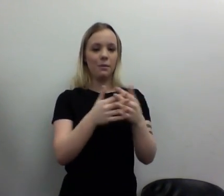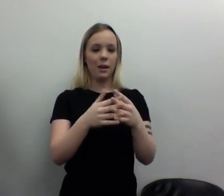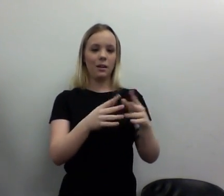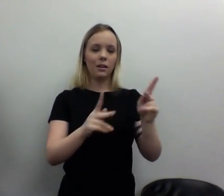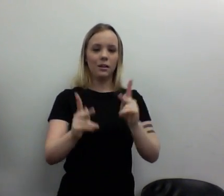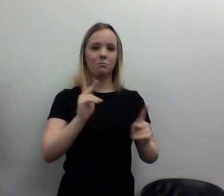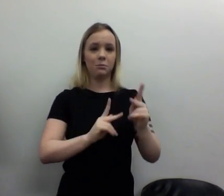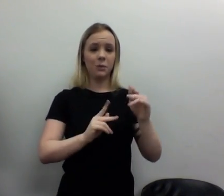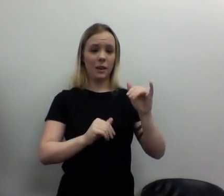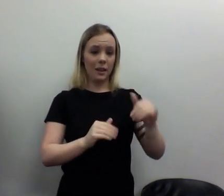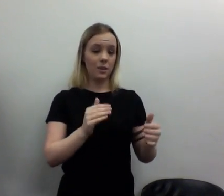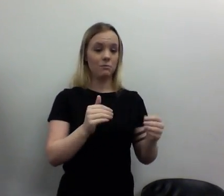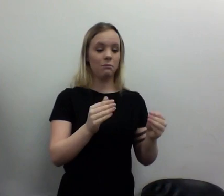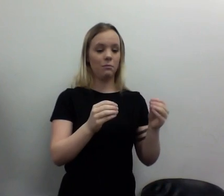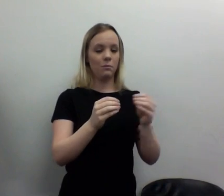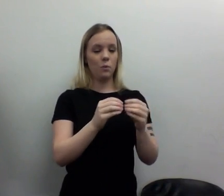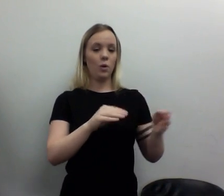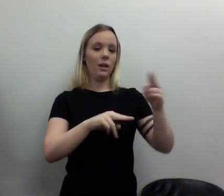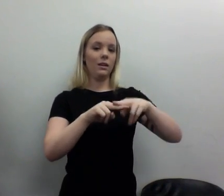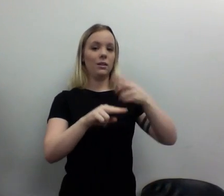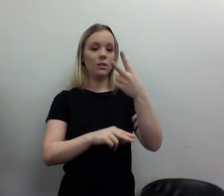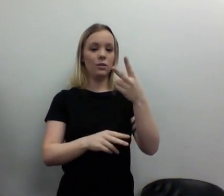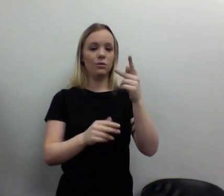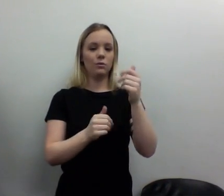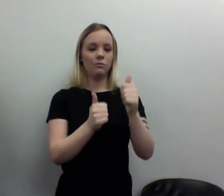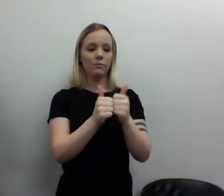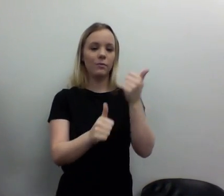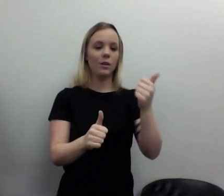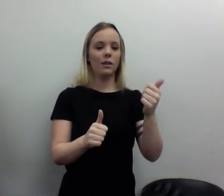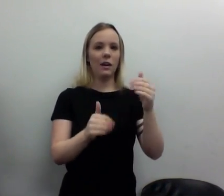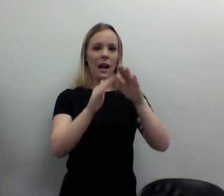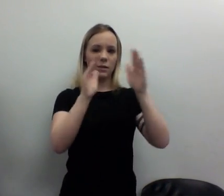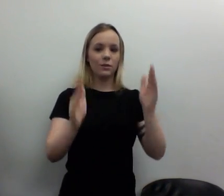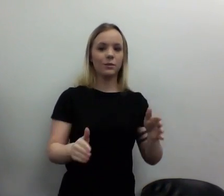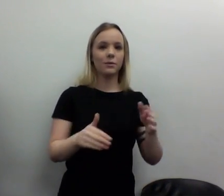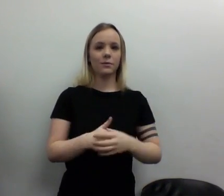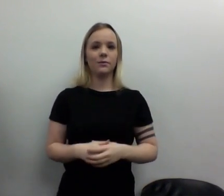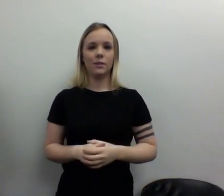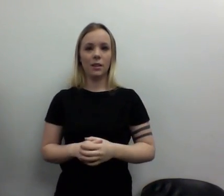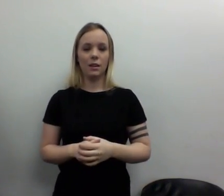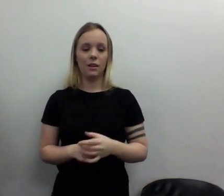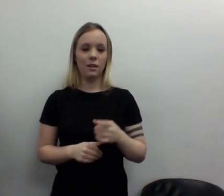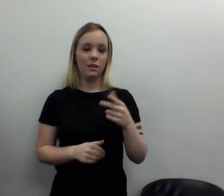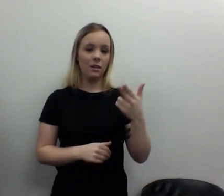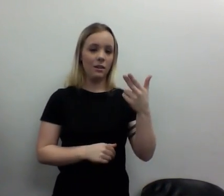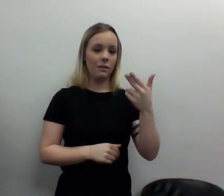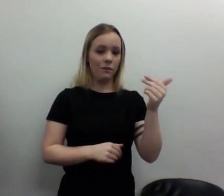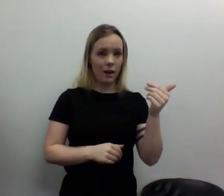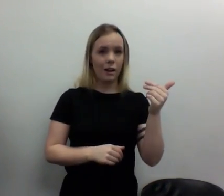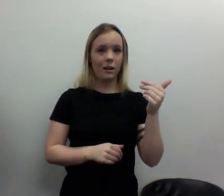predator, we would call it the real bad guy. Their firearms predator, by age 16, has owned a